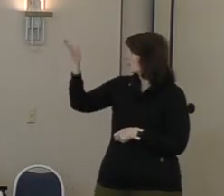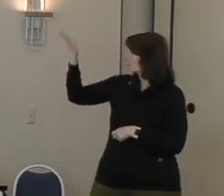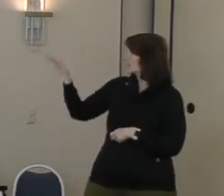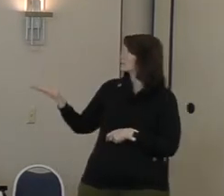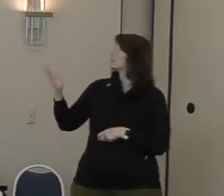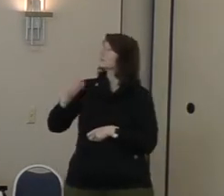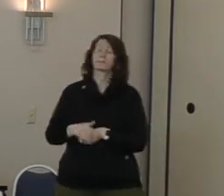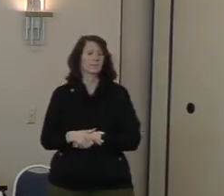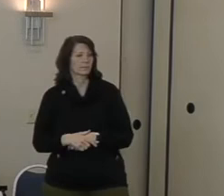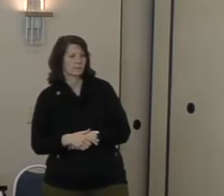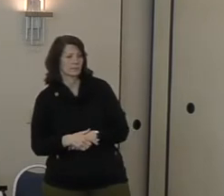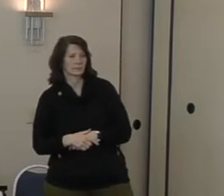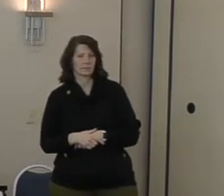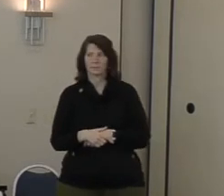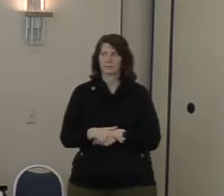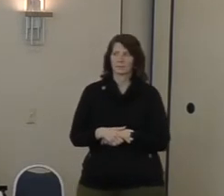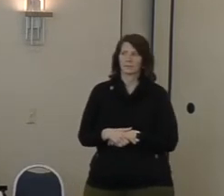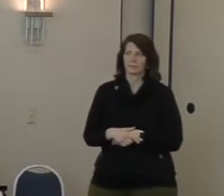to